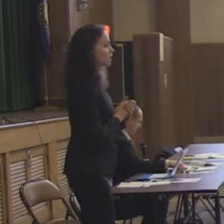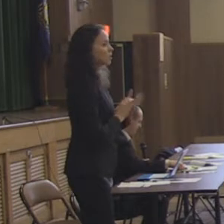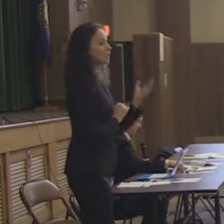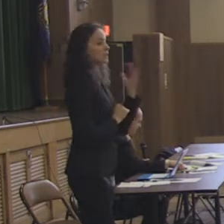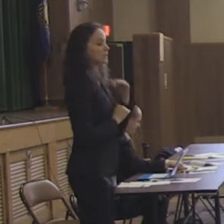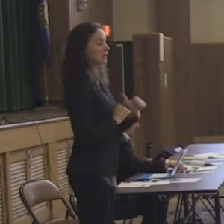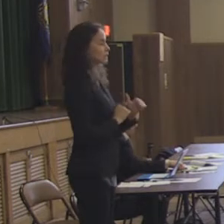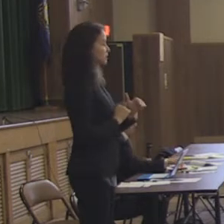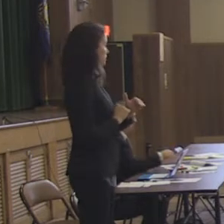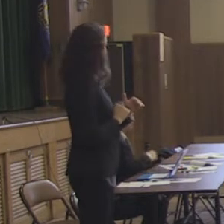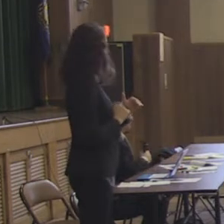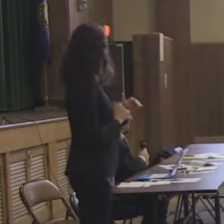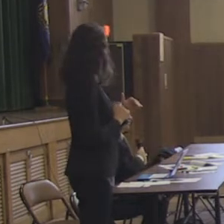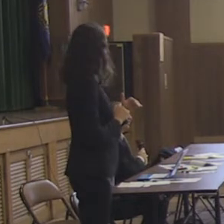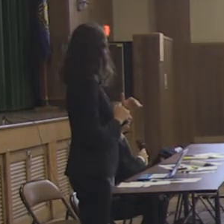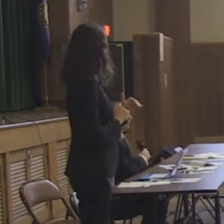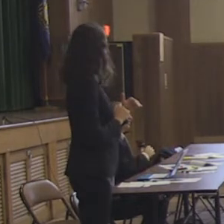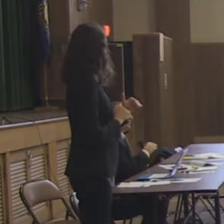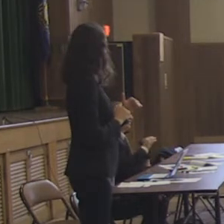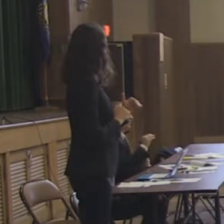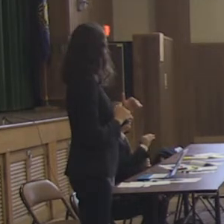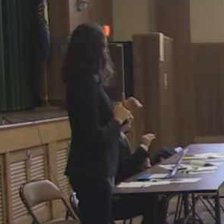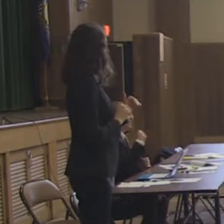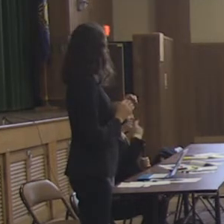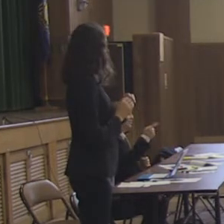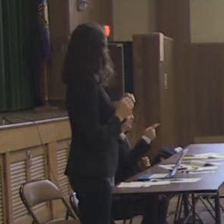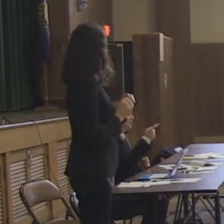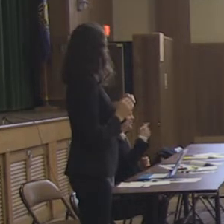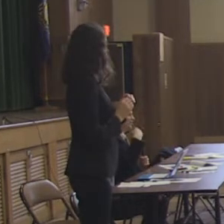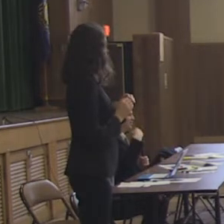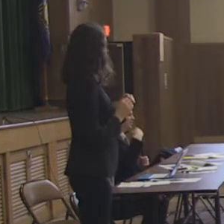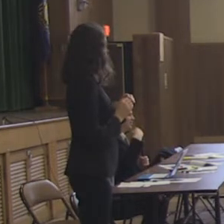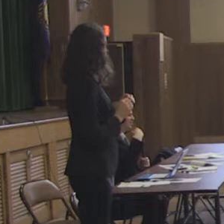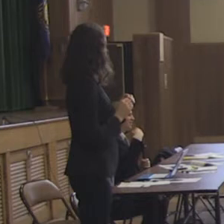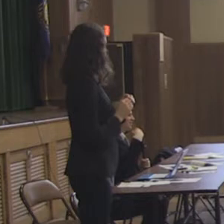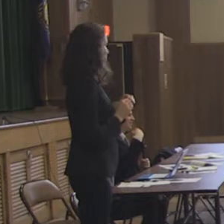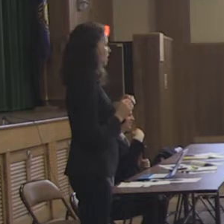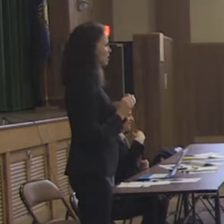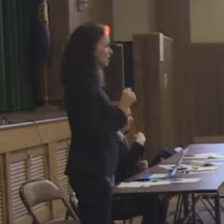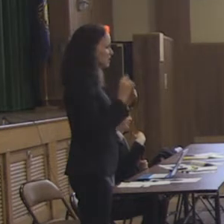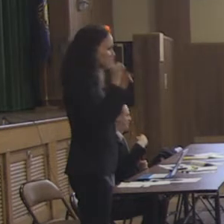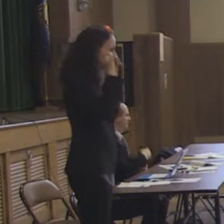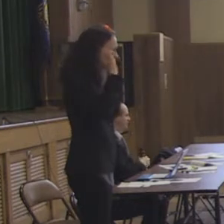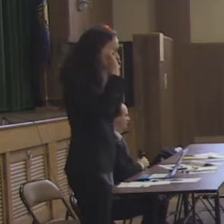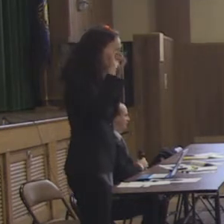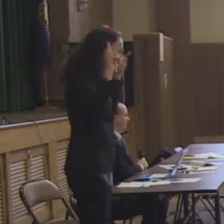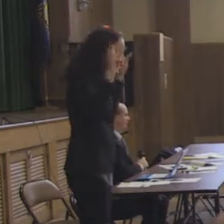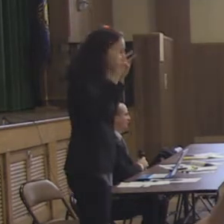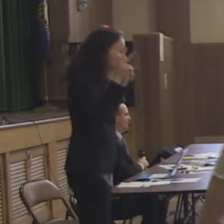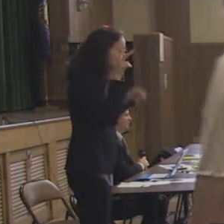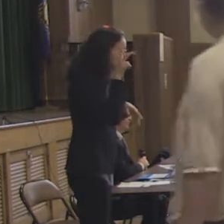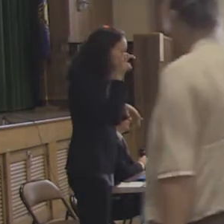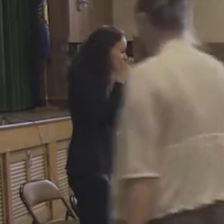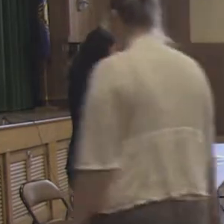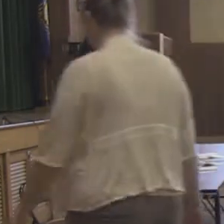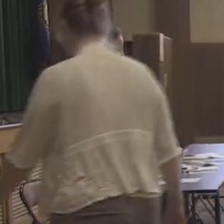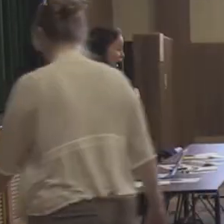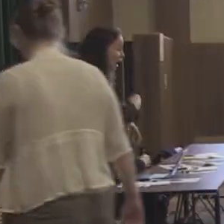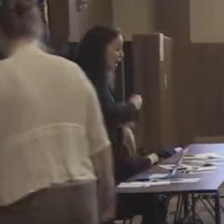next we have up, and sorry, does it sound like you what it sounds like to me? Okay. I'm gonna try to hold this lower